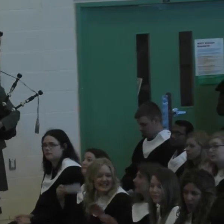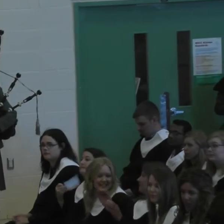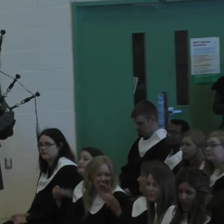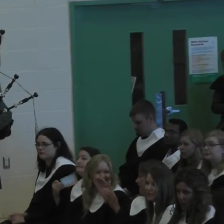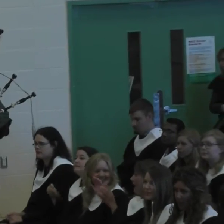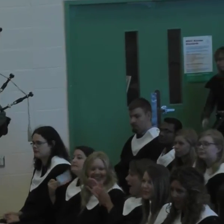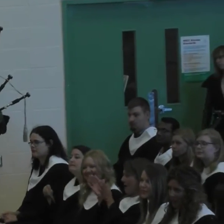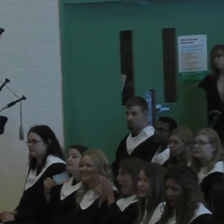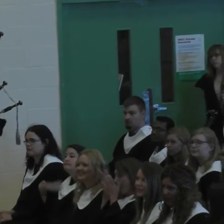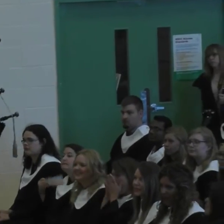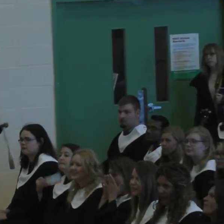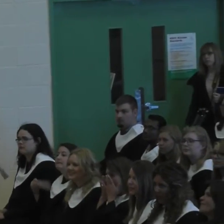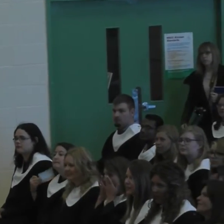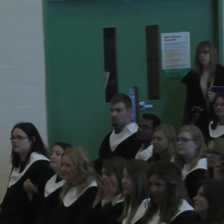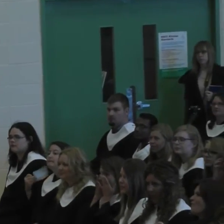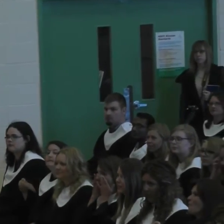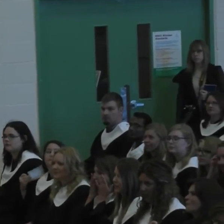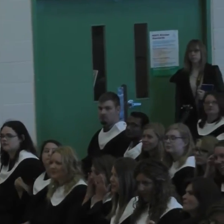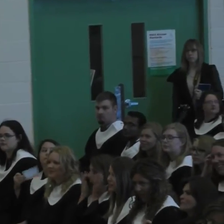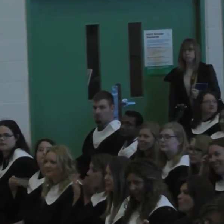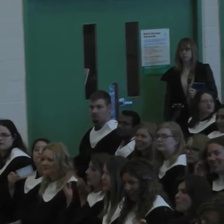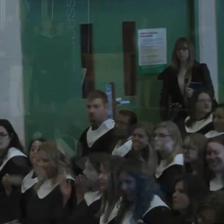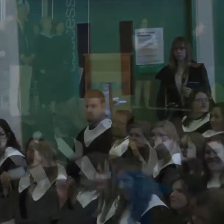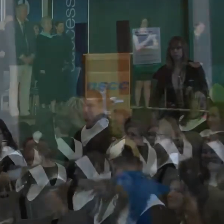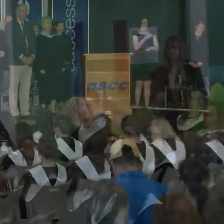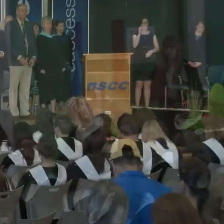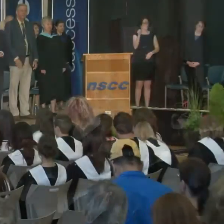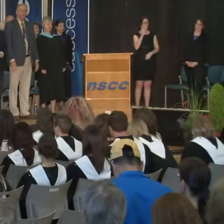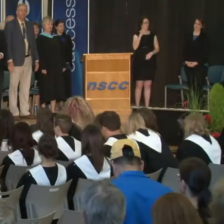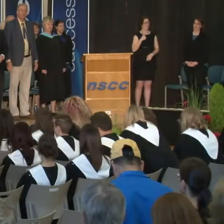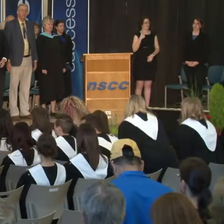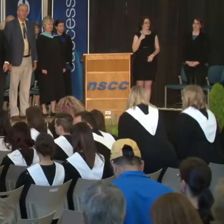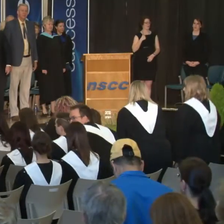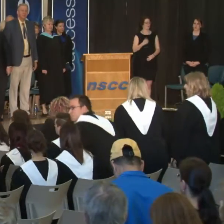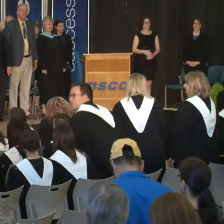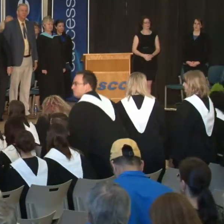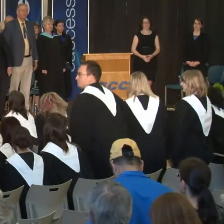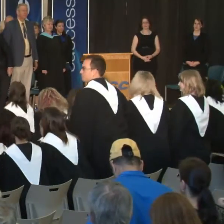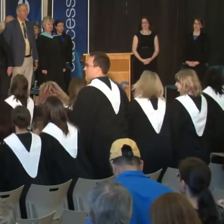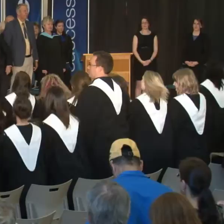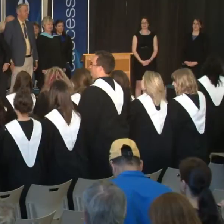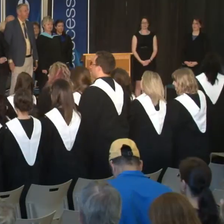Ladies and gentlemen, please remain standing for the singing of O Canada.